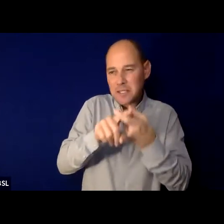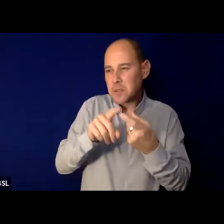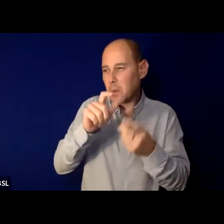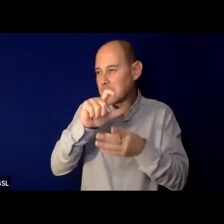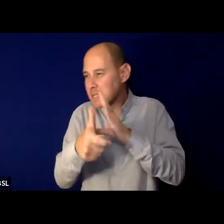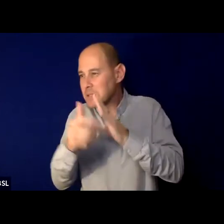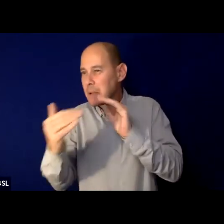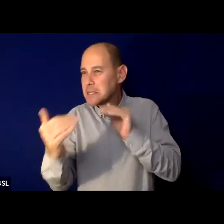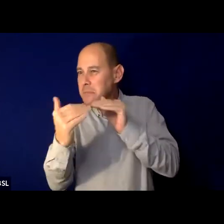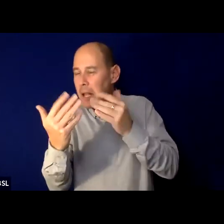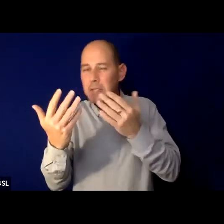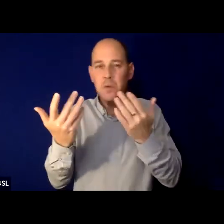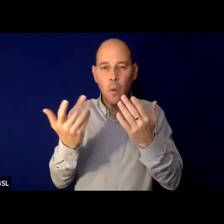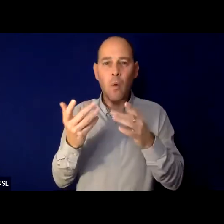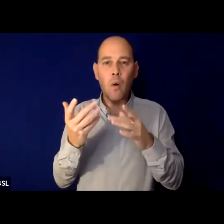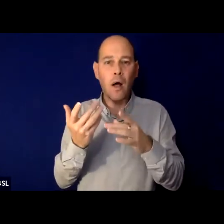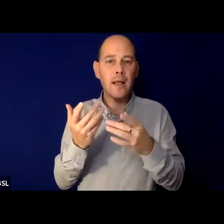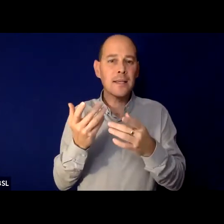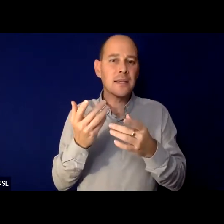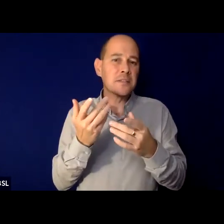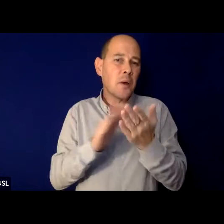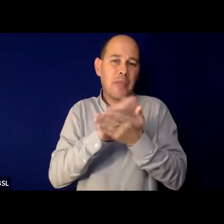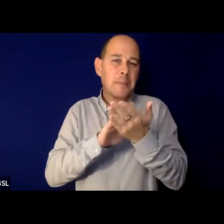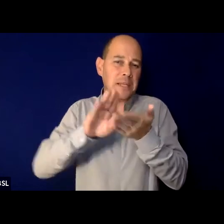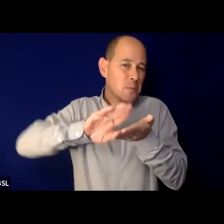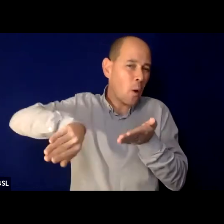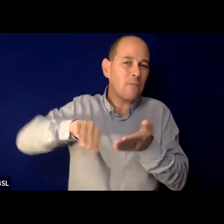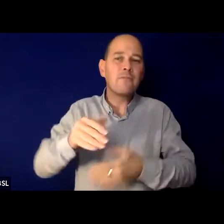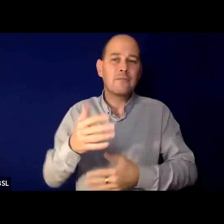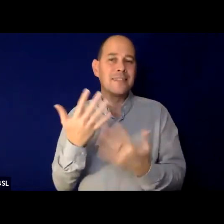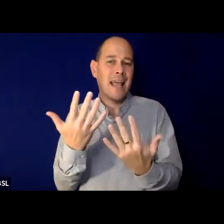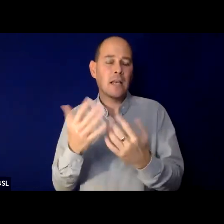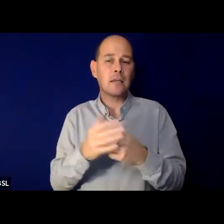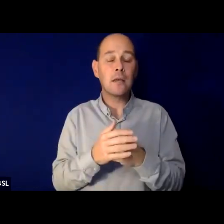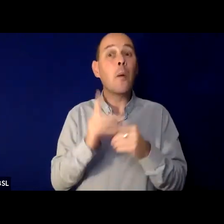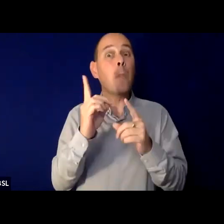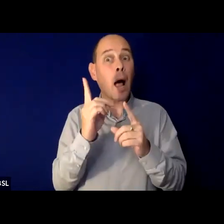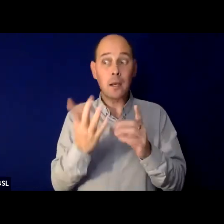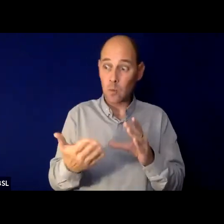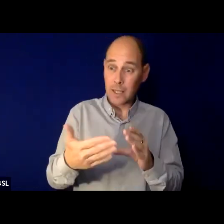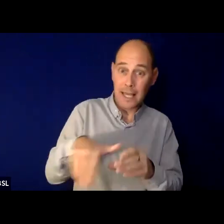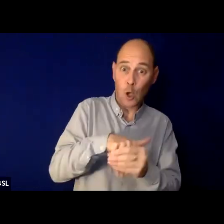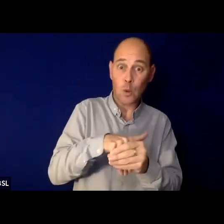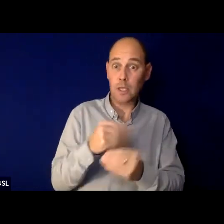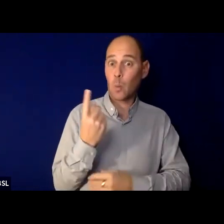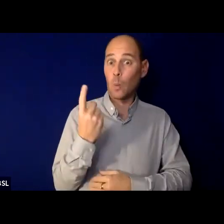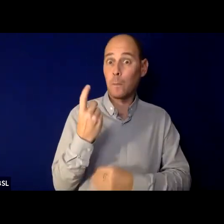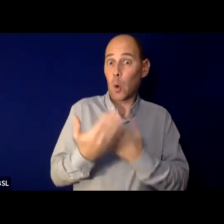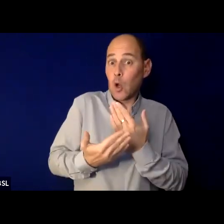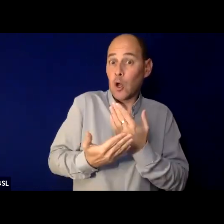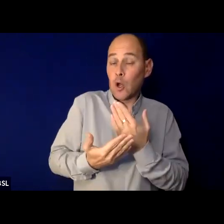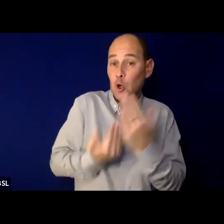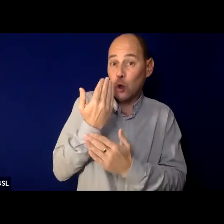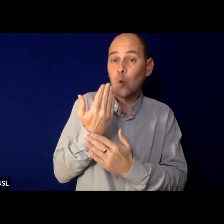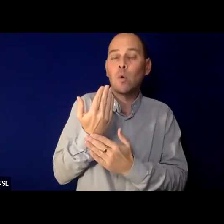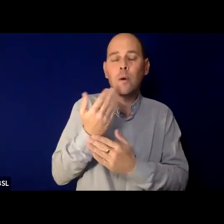served. We omitted 10 of them, and we included even a new one based on the